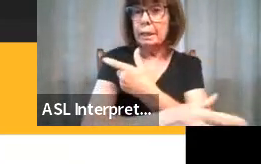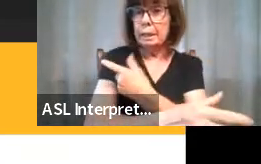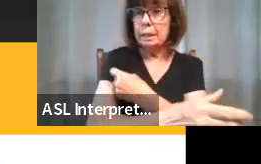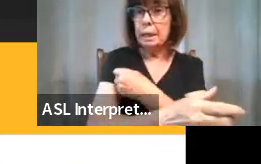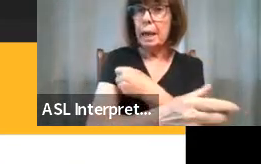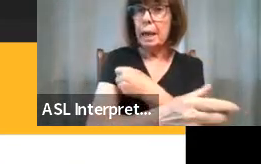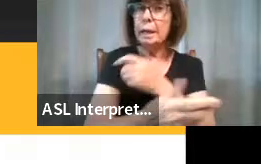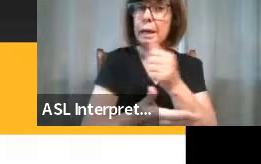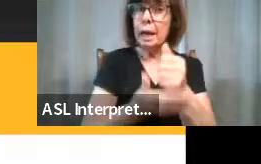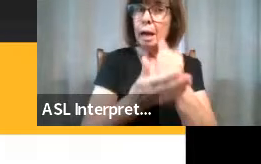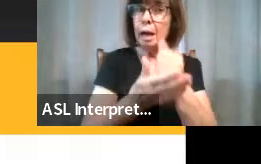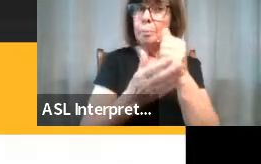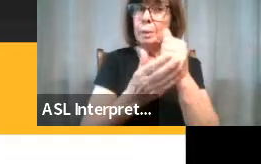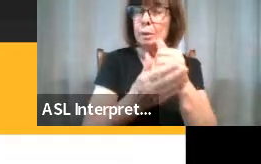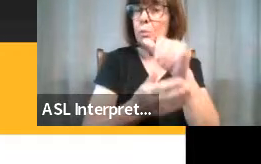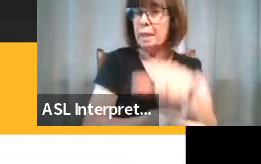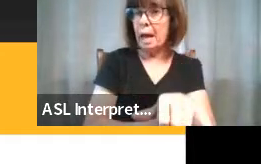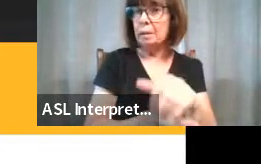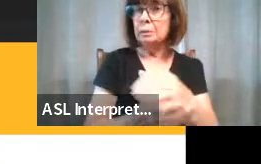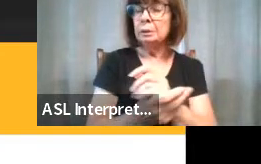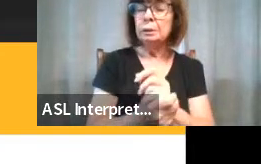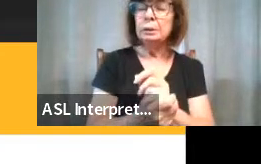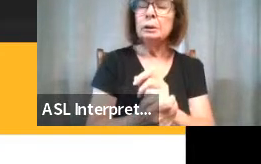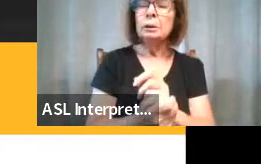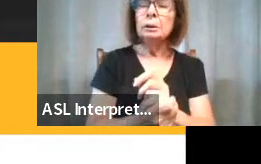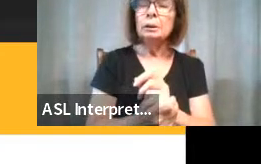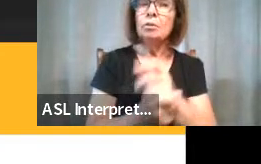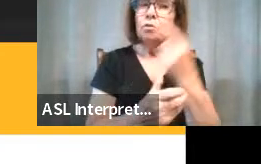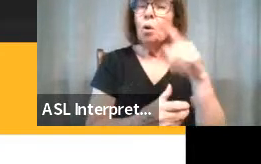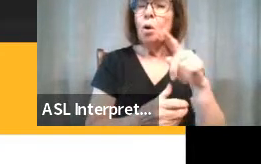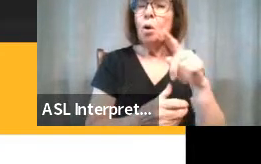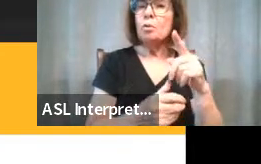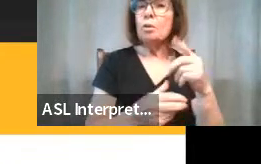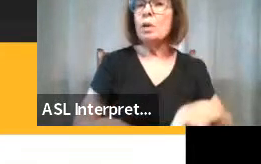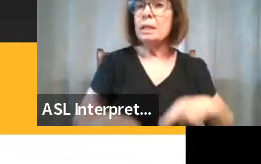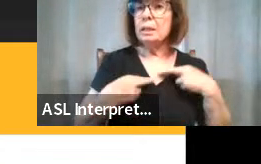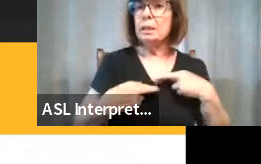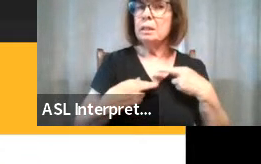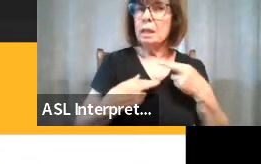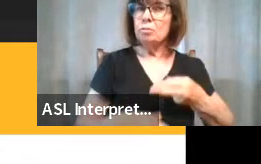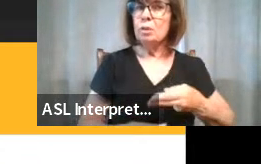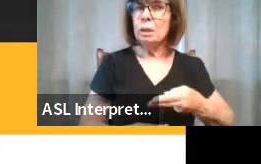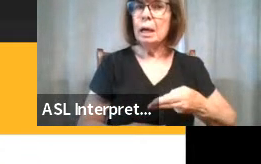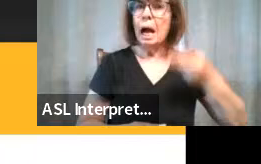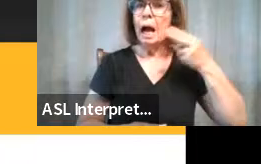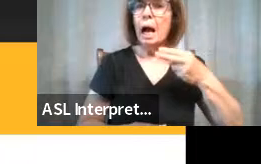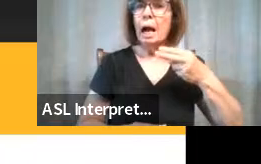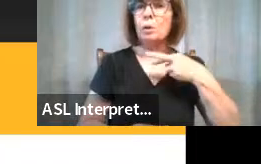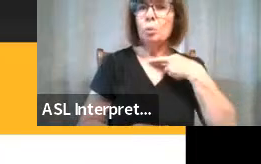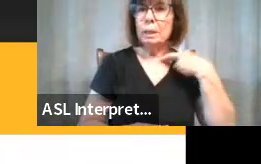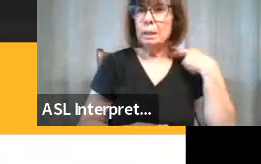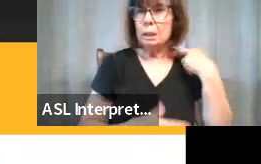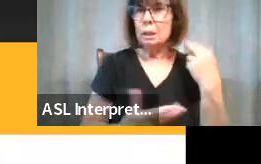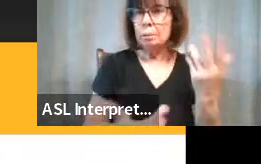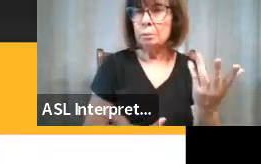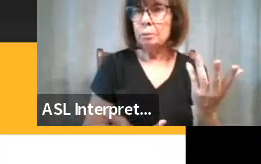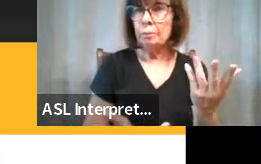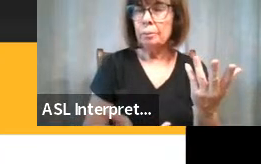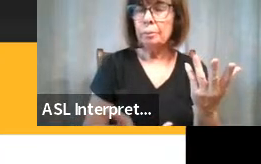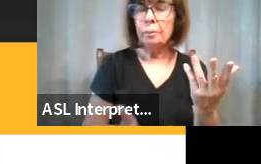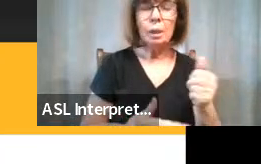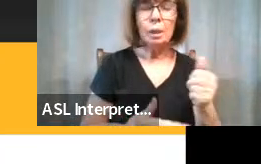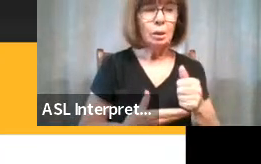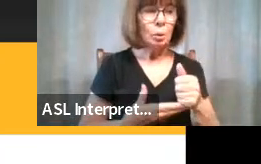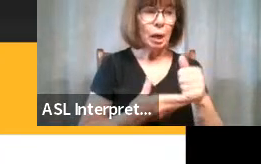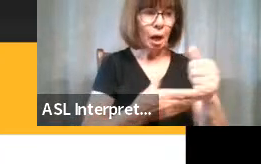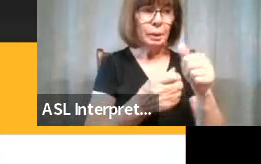administration questions to county residents at risk. And that's specifically, we're helping with guidance for